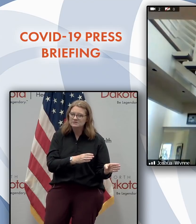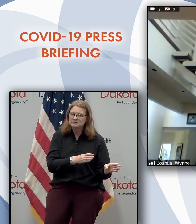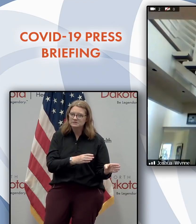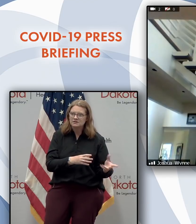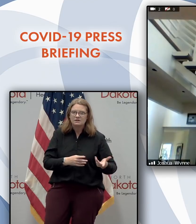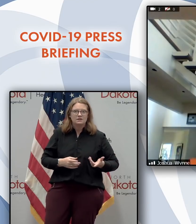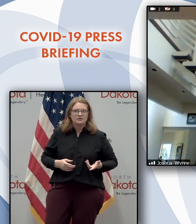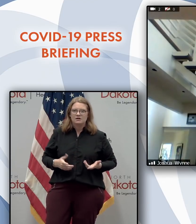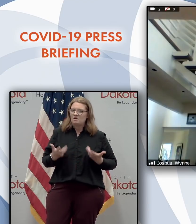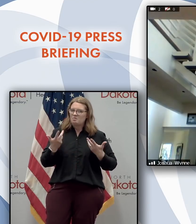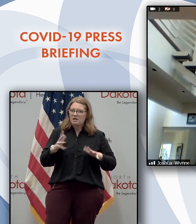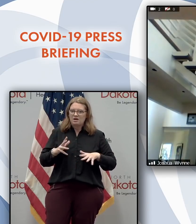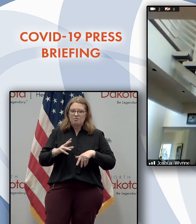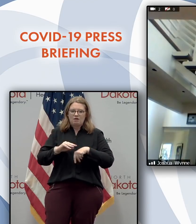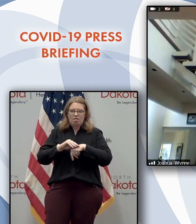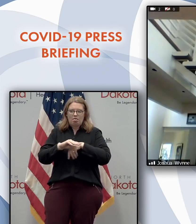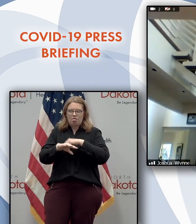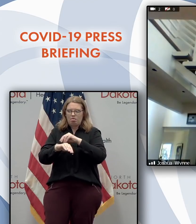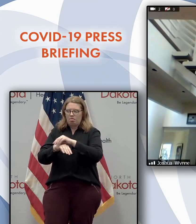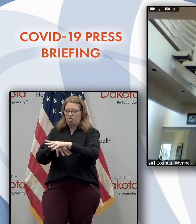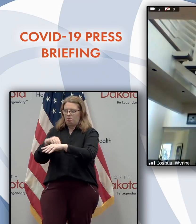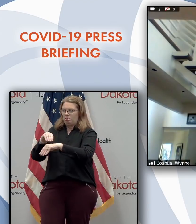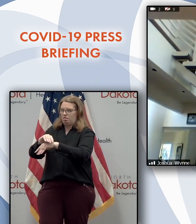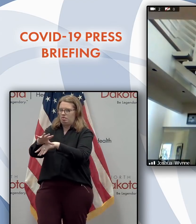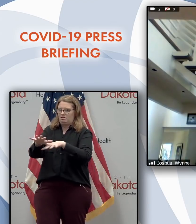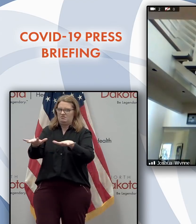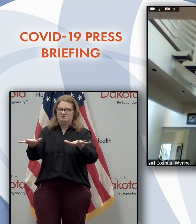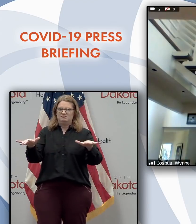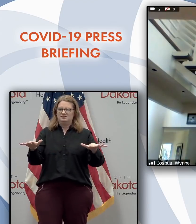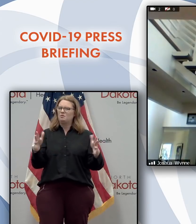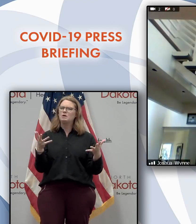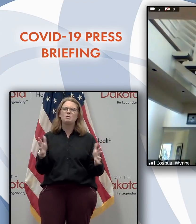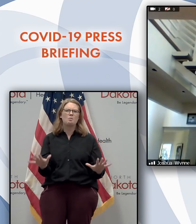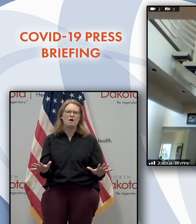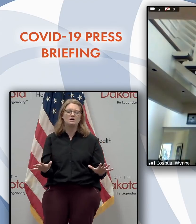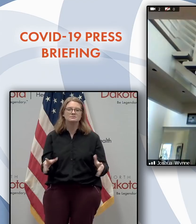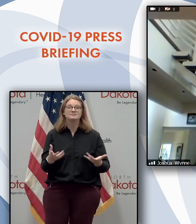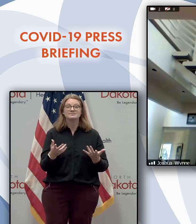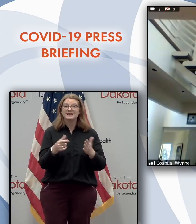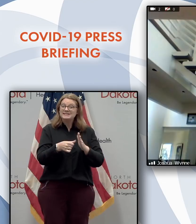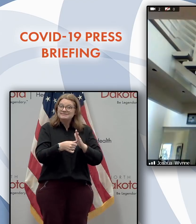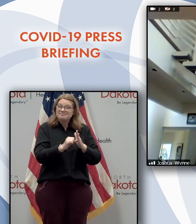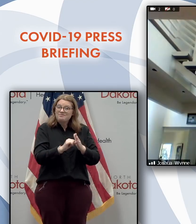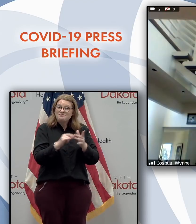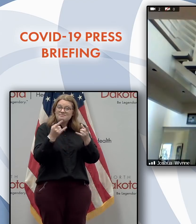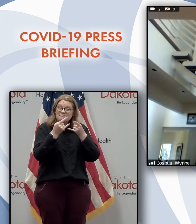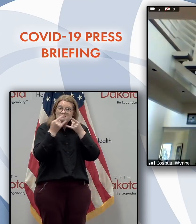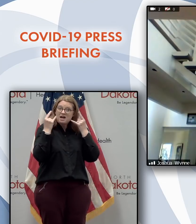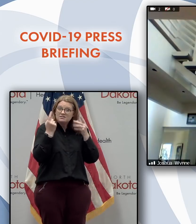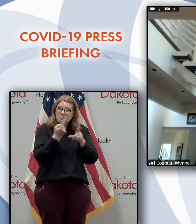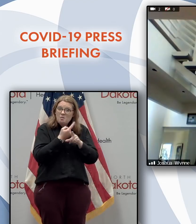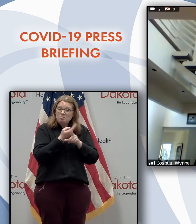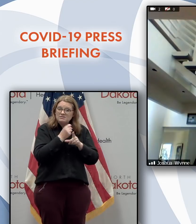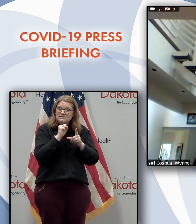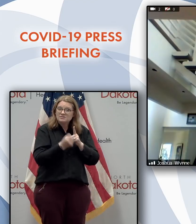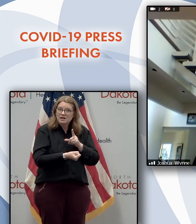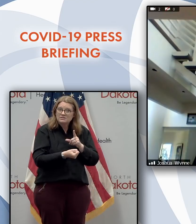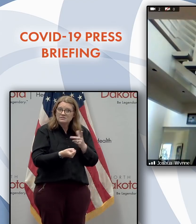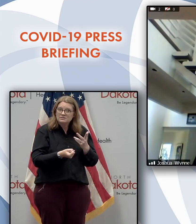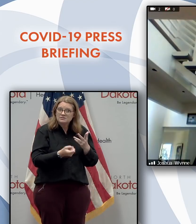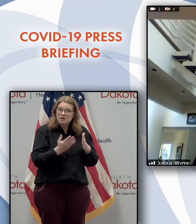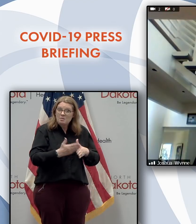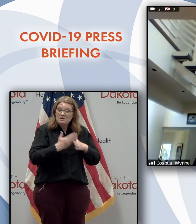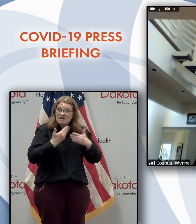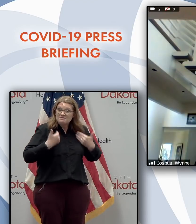endanger each other. As was emphasized, the reason to wear a mask in appropriate situations is not to